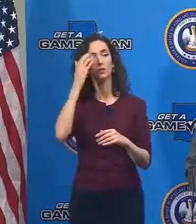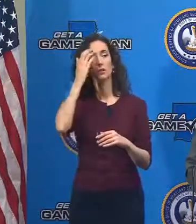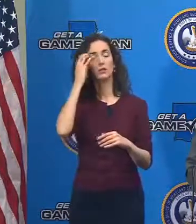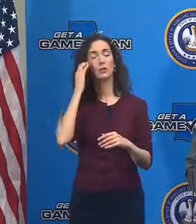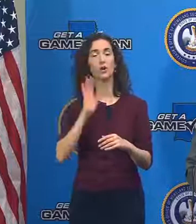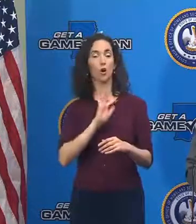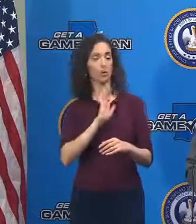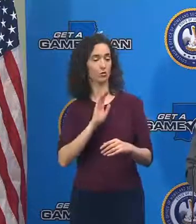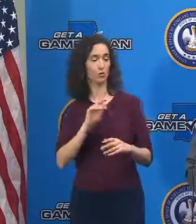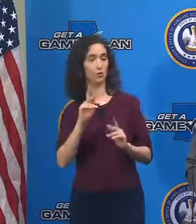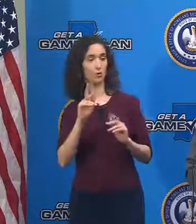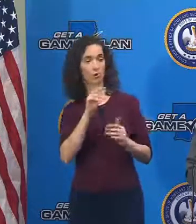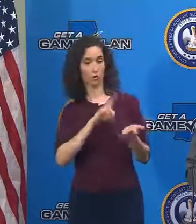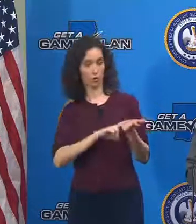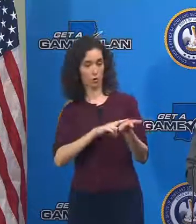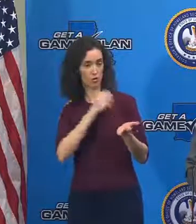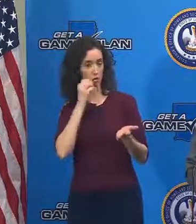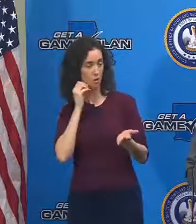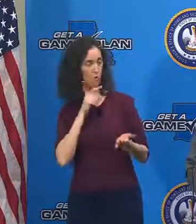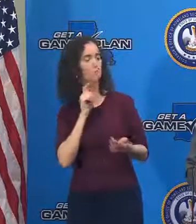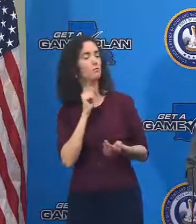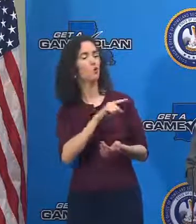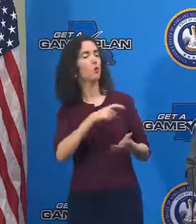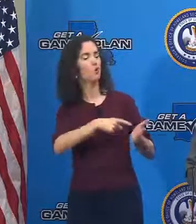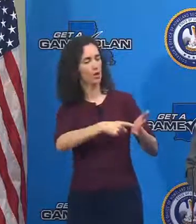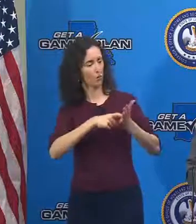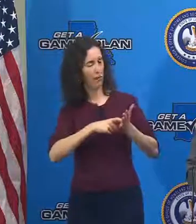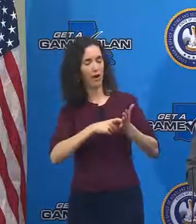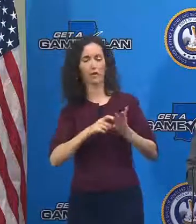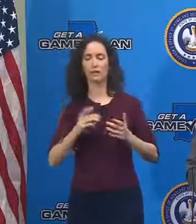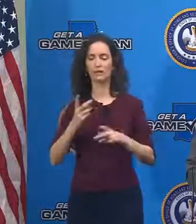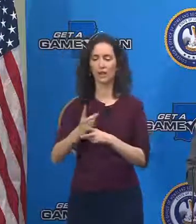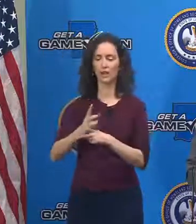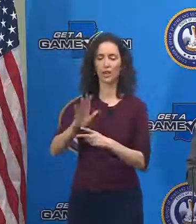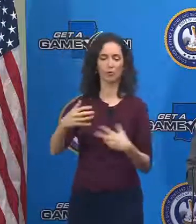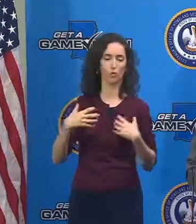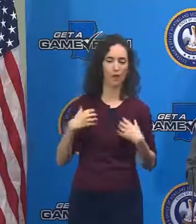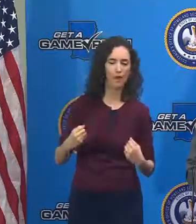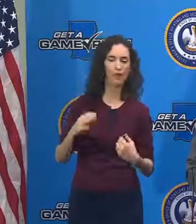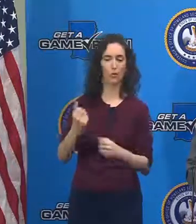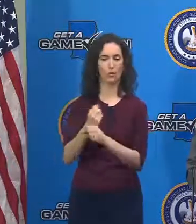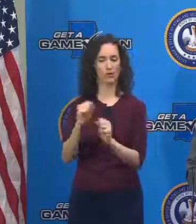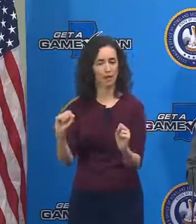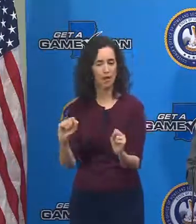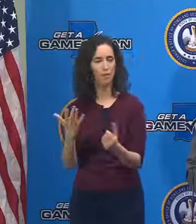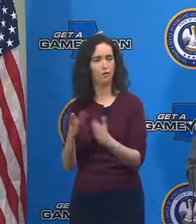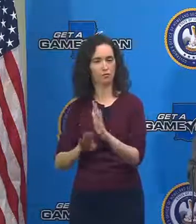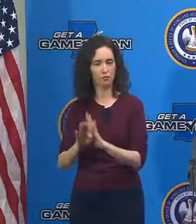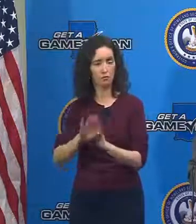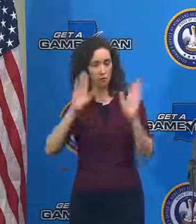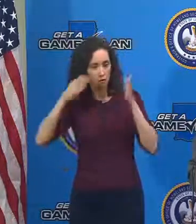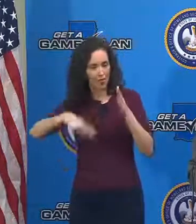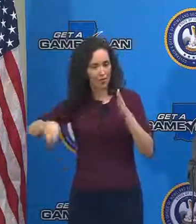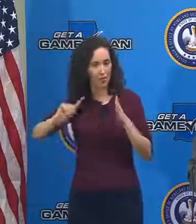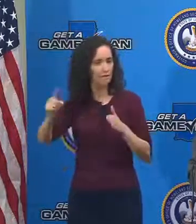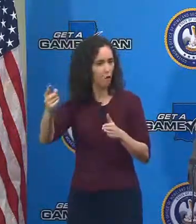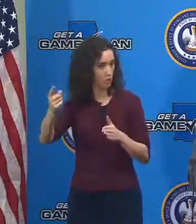your requirements to care for the health, safety, welfare of those folks, and did you put them first?